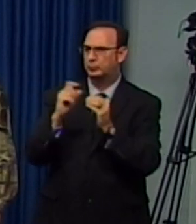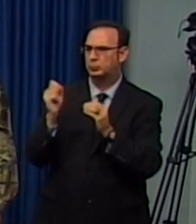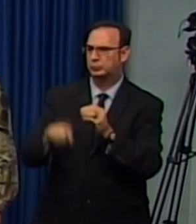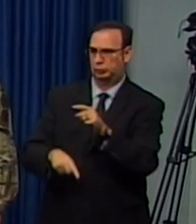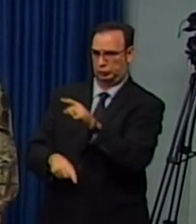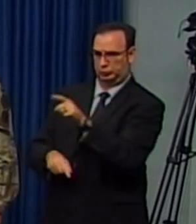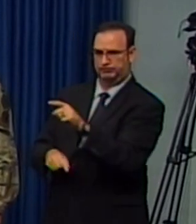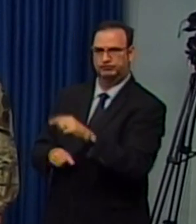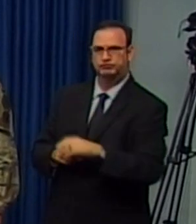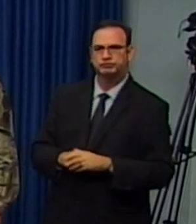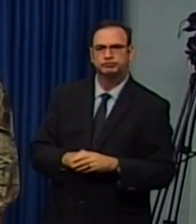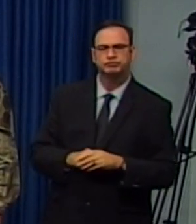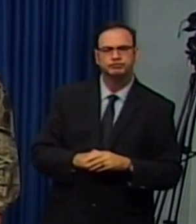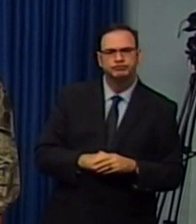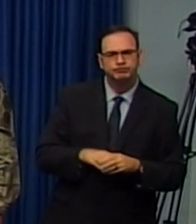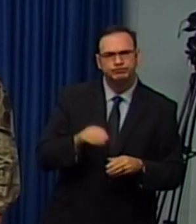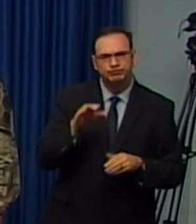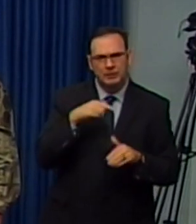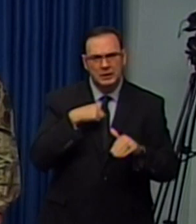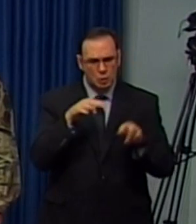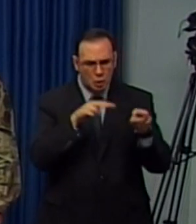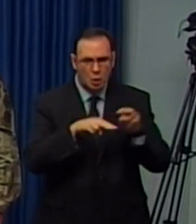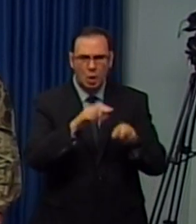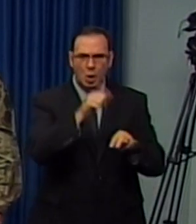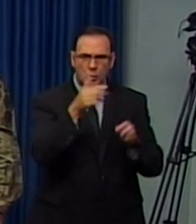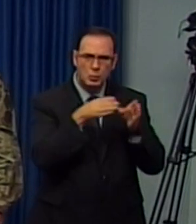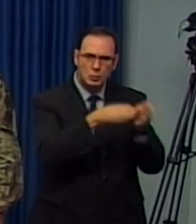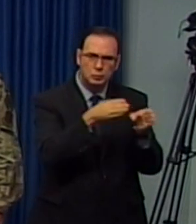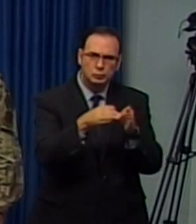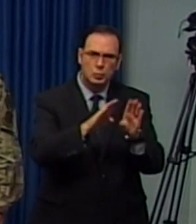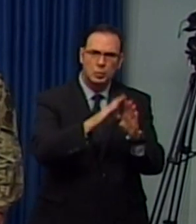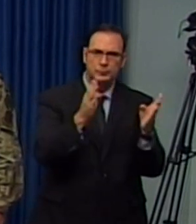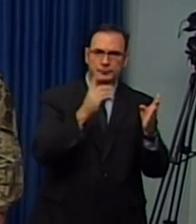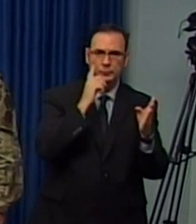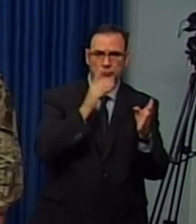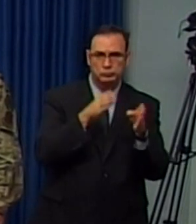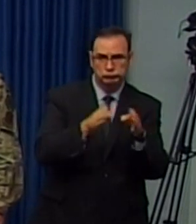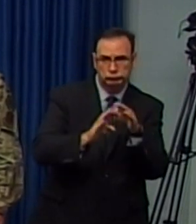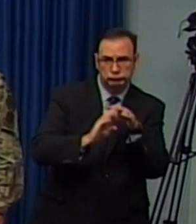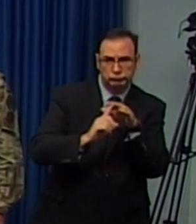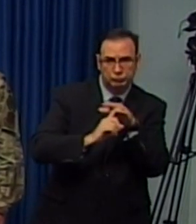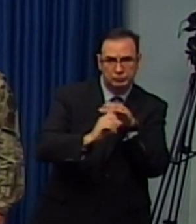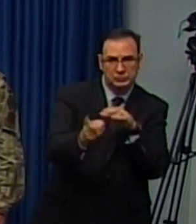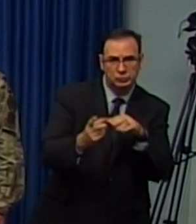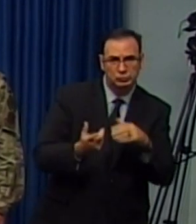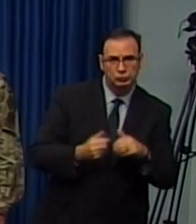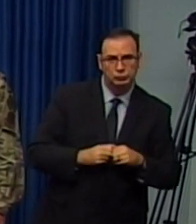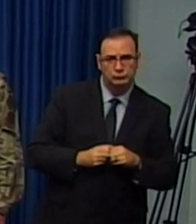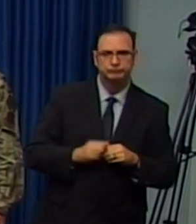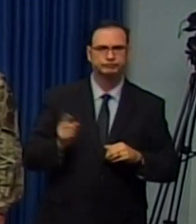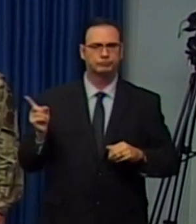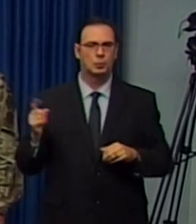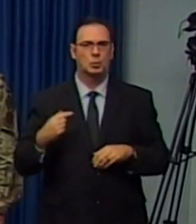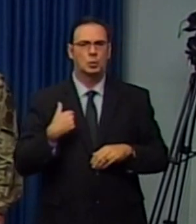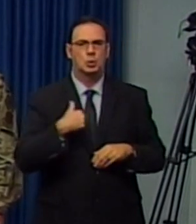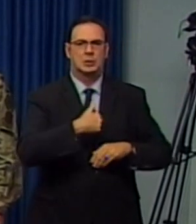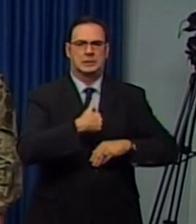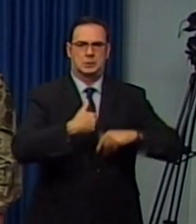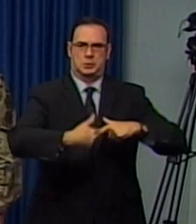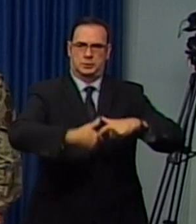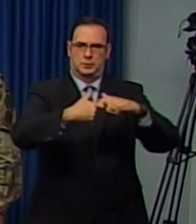or roads that you guys are considering putting tolls on? We basically suspended all of them that